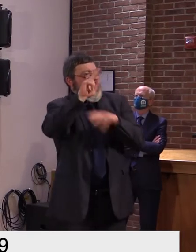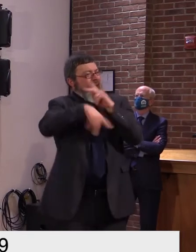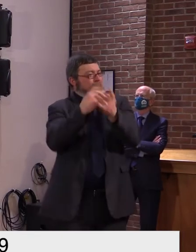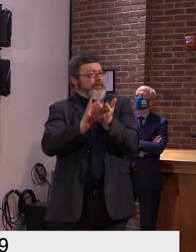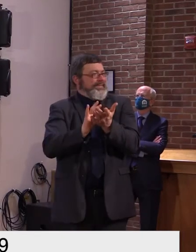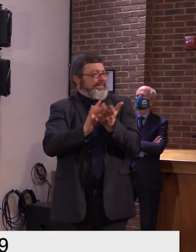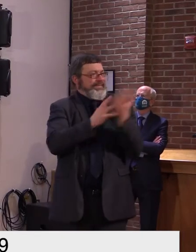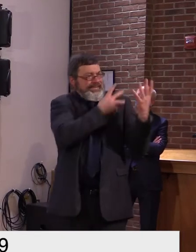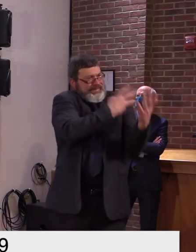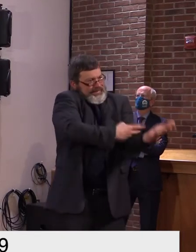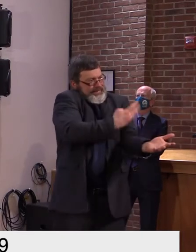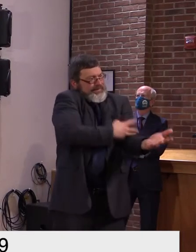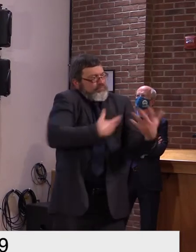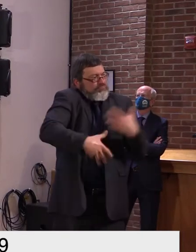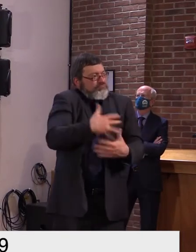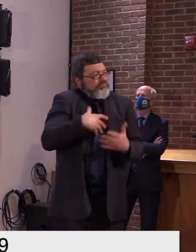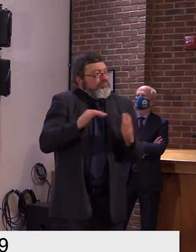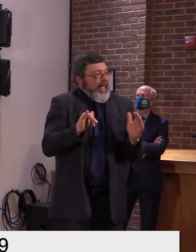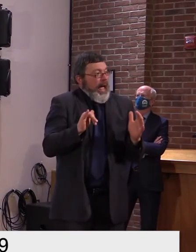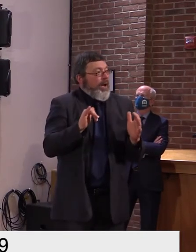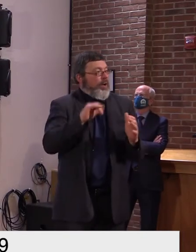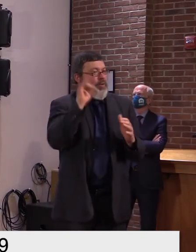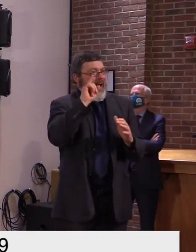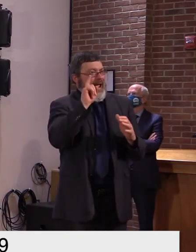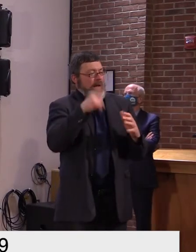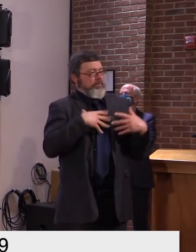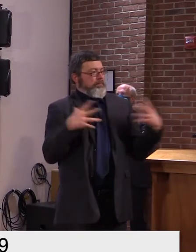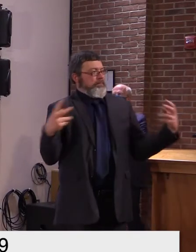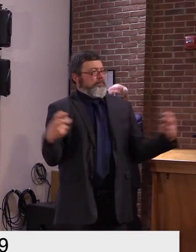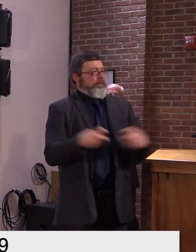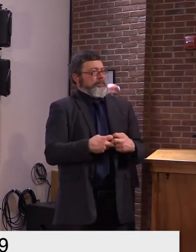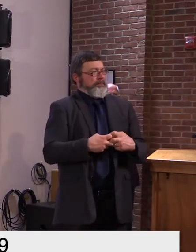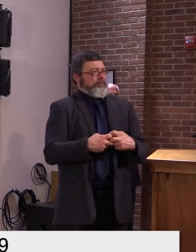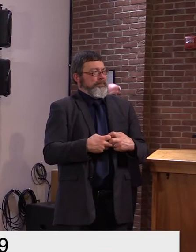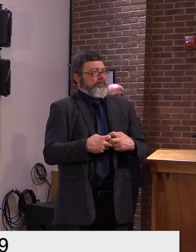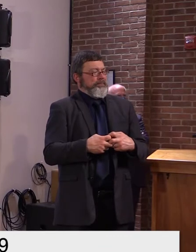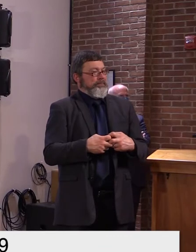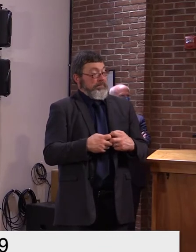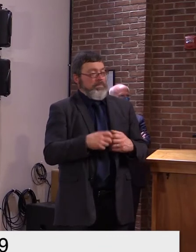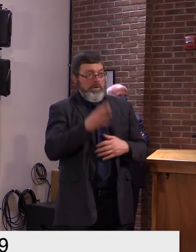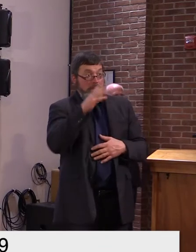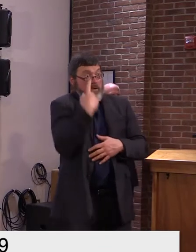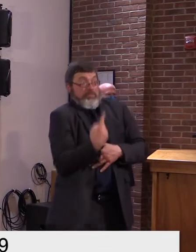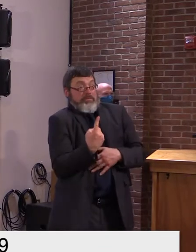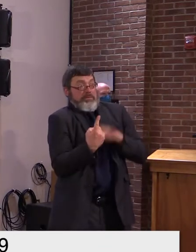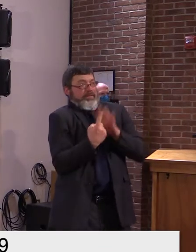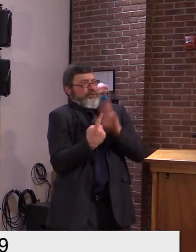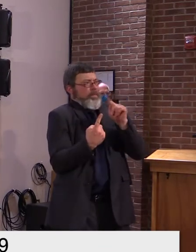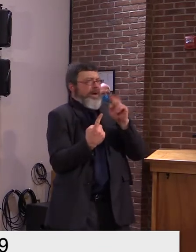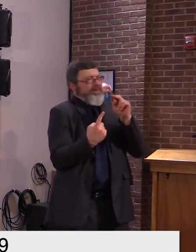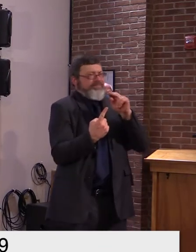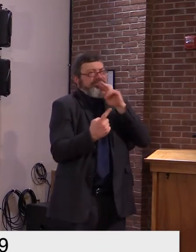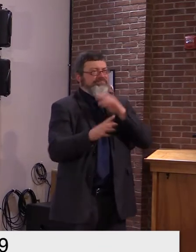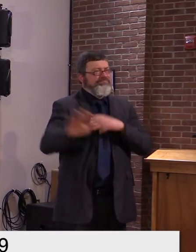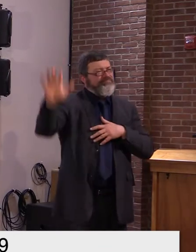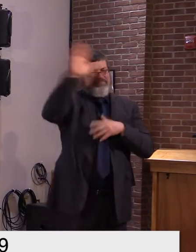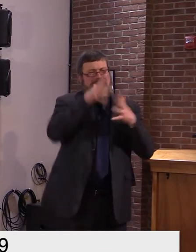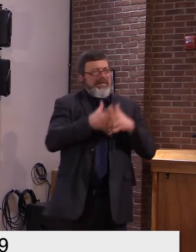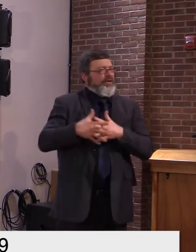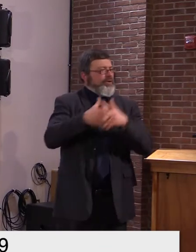uptake. Again, not just in Vermont, but nationwide. But we have had it used in Vermont. I'm aware of